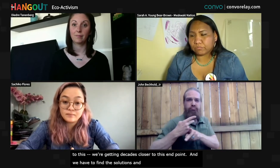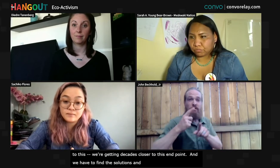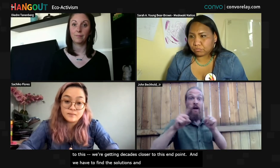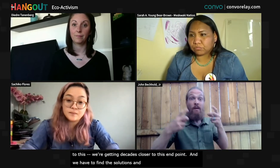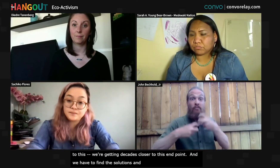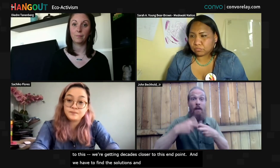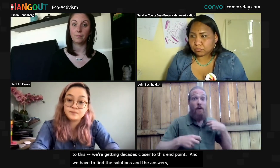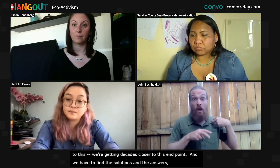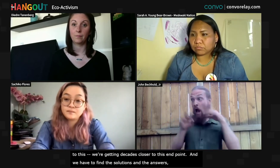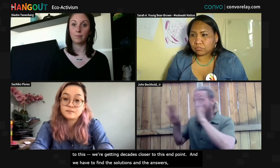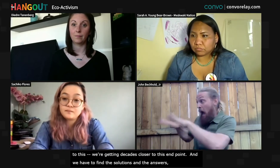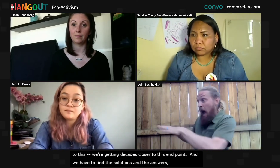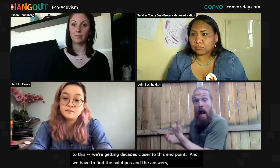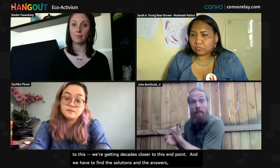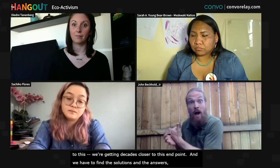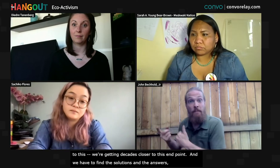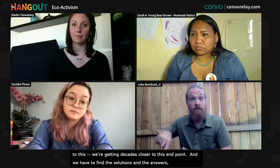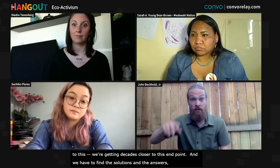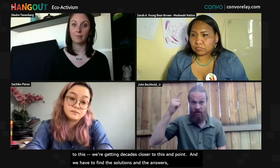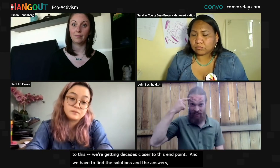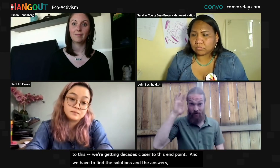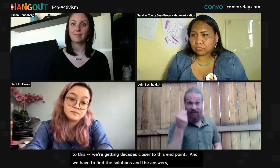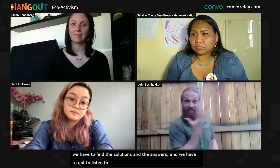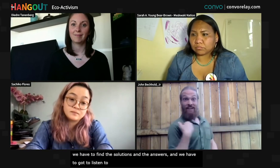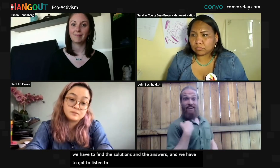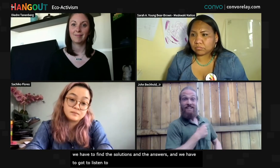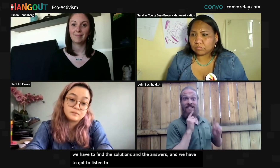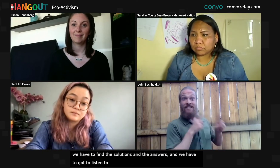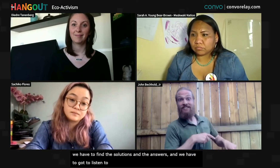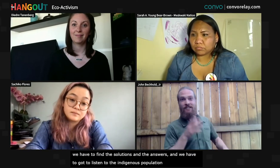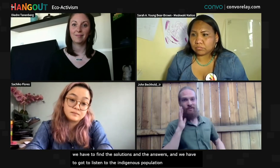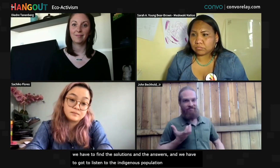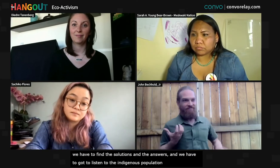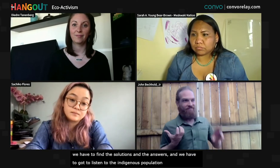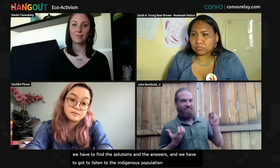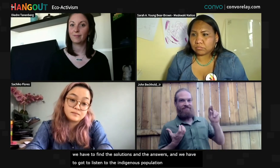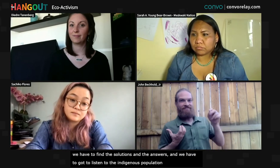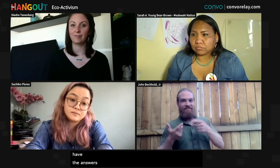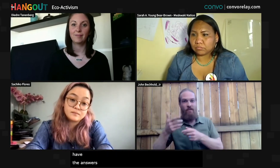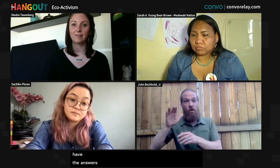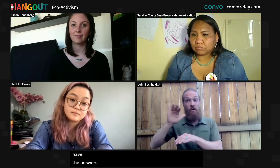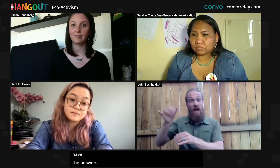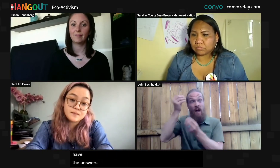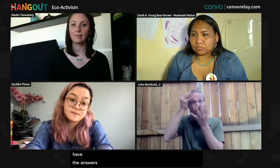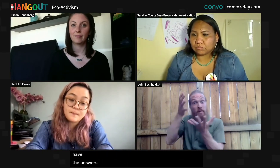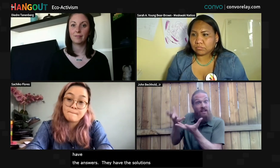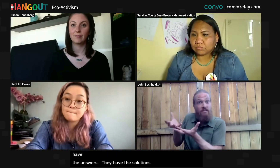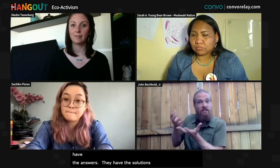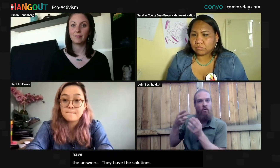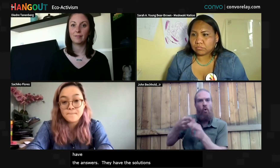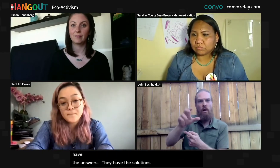the Indigenous populations because they have the answers. They have the solutions to these problems.